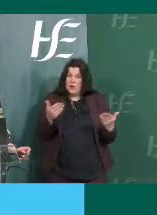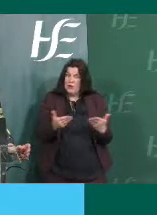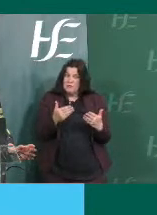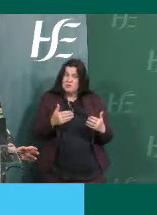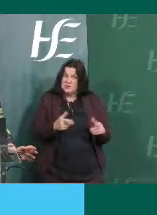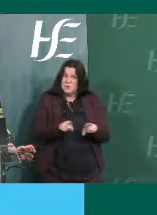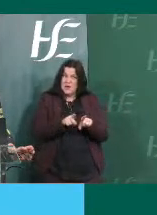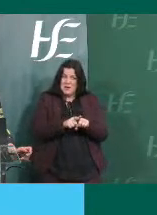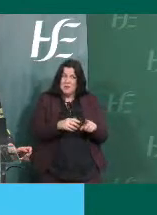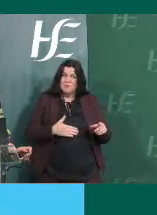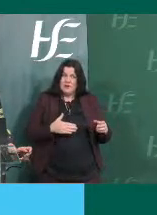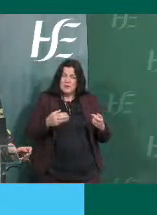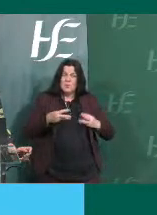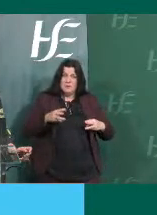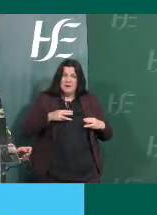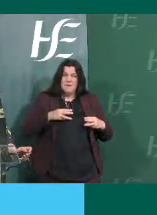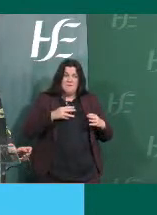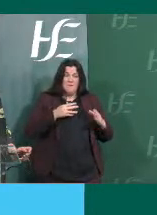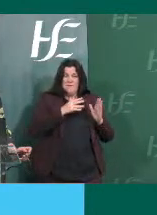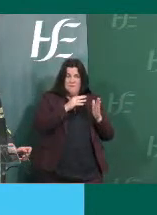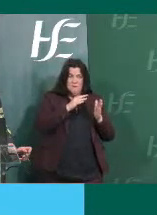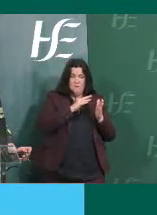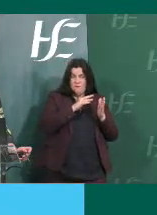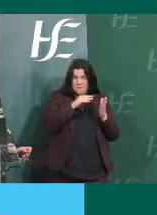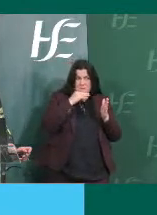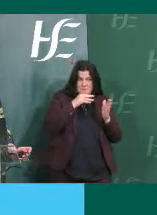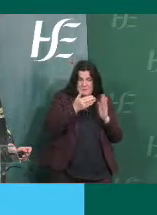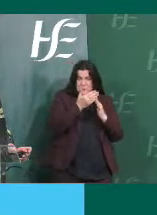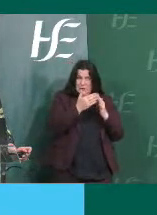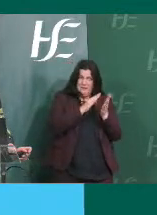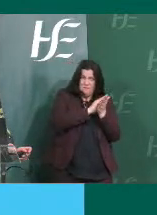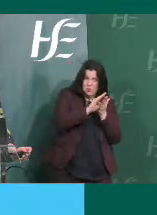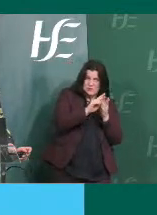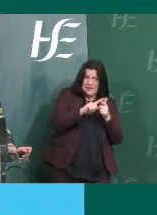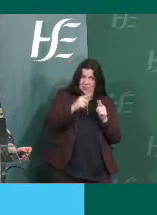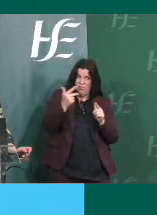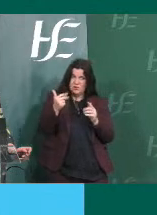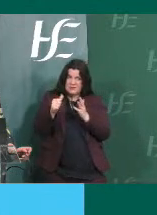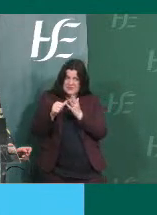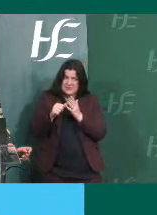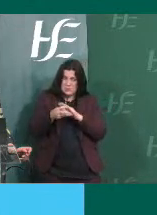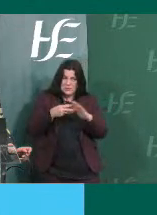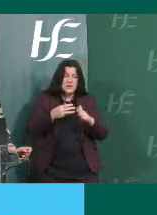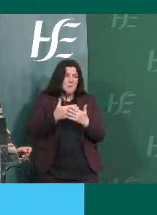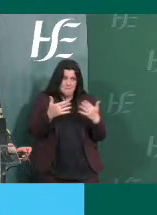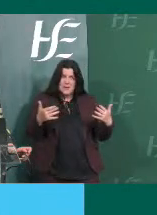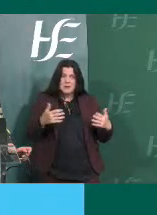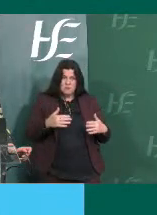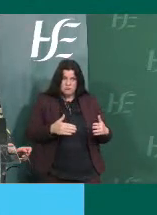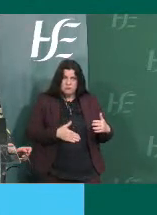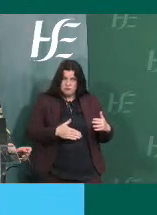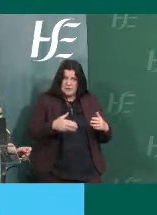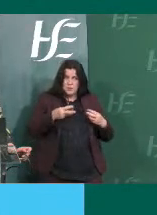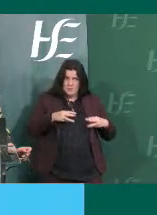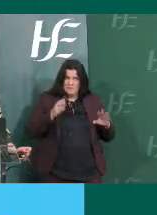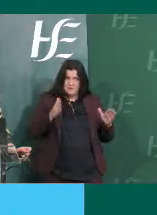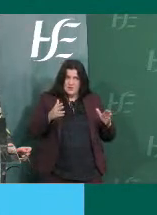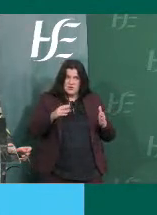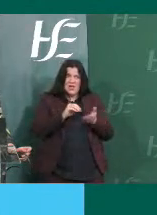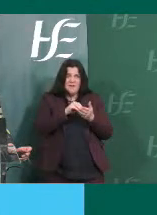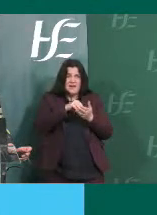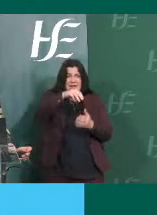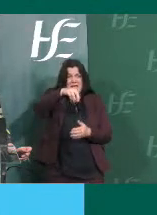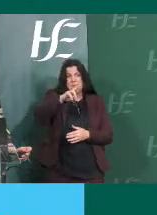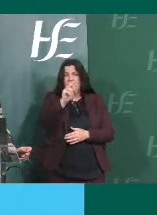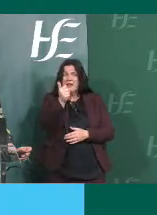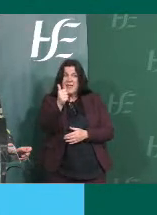the stages of pregnancy between 14 and 36 weeks to get the COVID-19 vaccine. Many pregnant women have already got the mRNA vaccines, and there have been